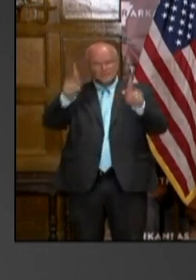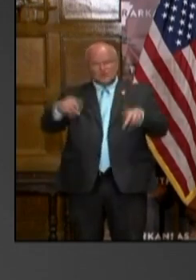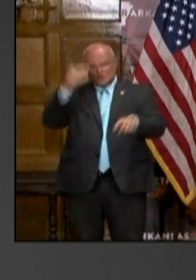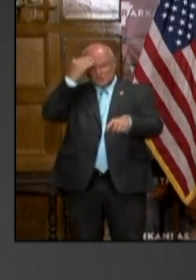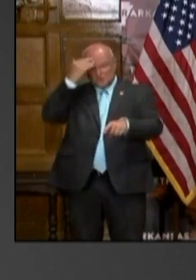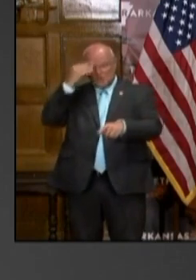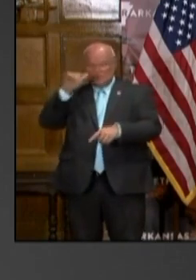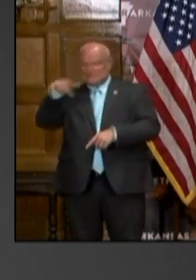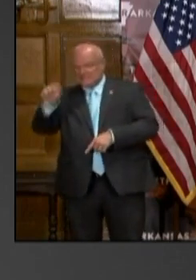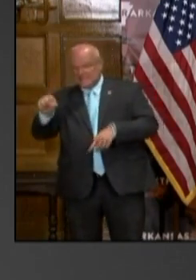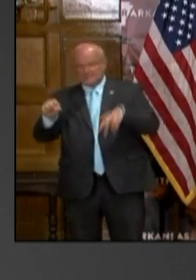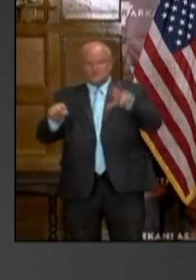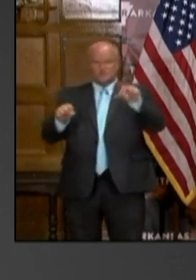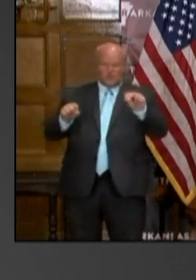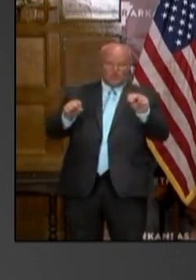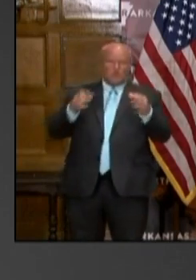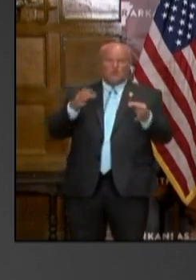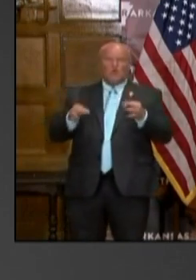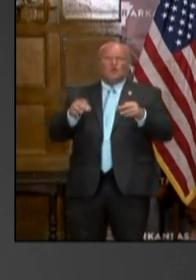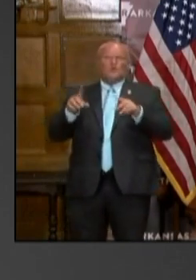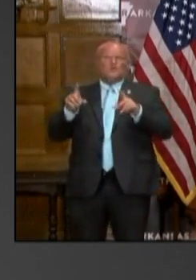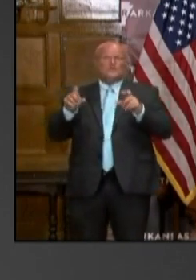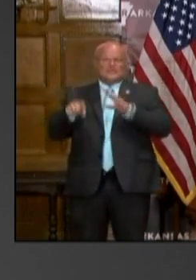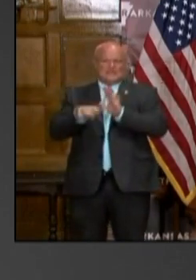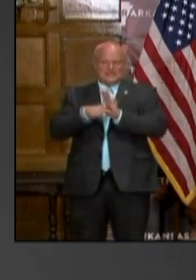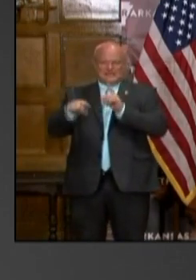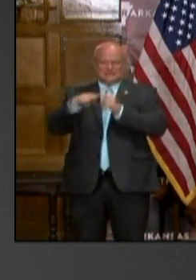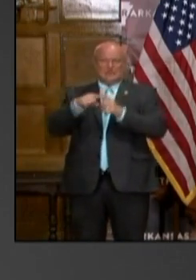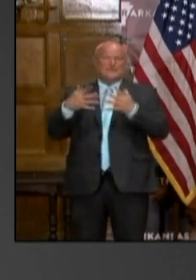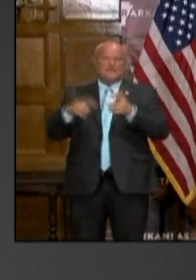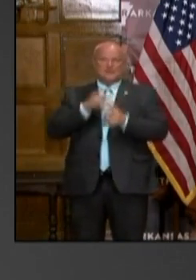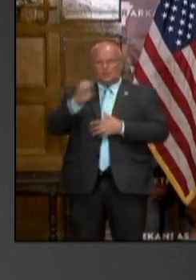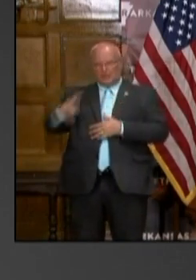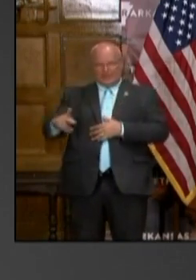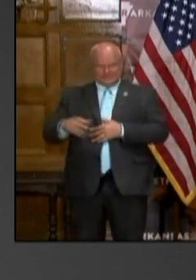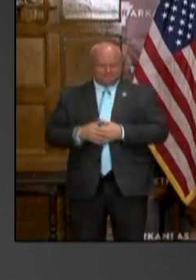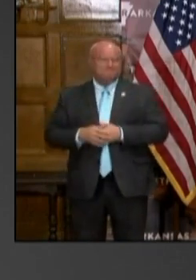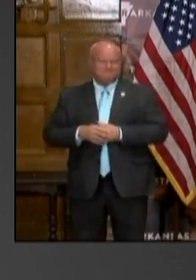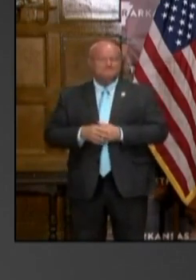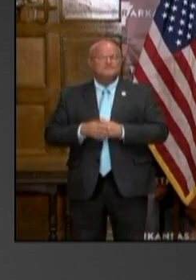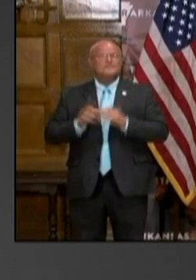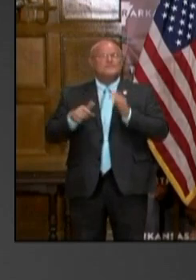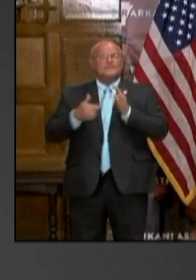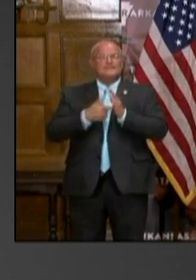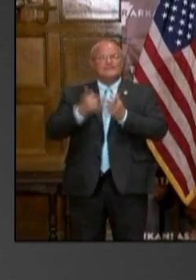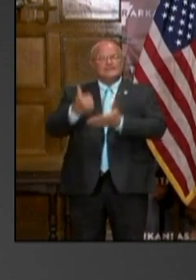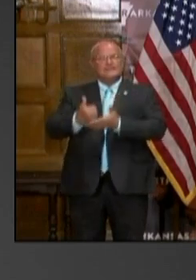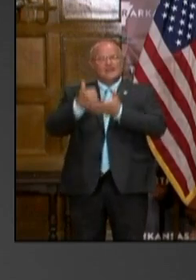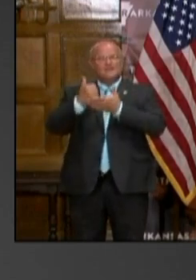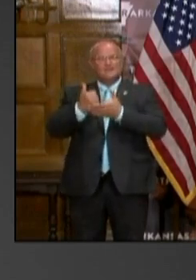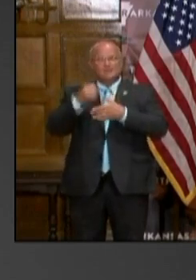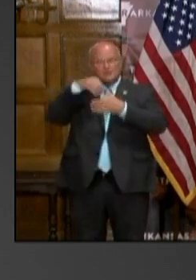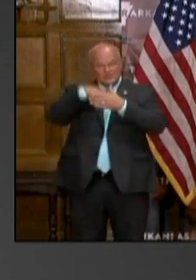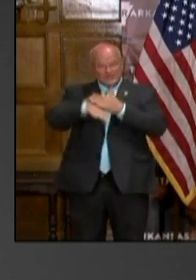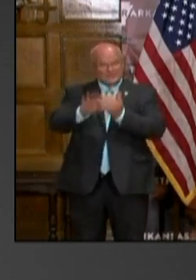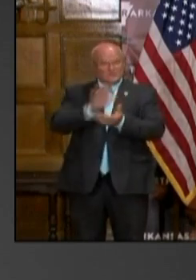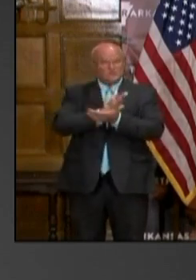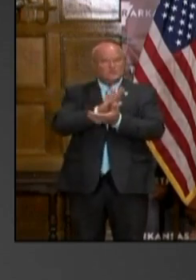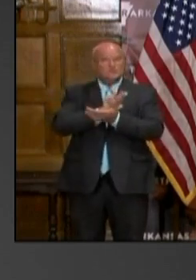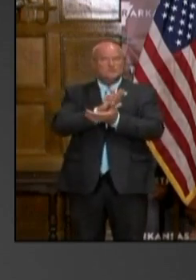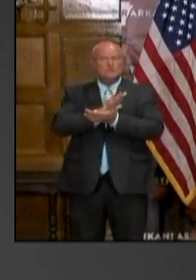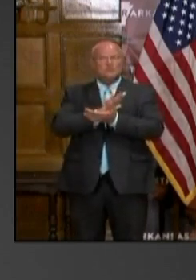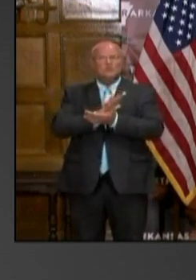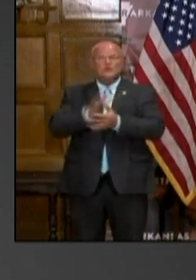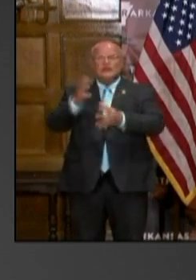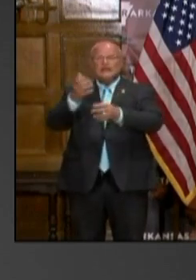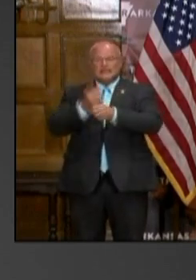know where they are and whether they ought to get a test or whether they're negative, and then they can go back. And this will be helpful as we go into school. We want to